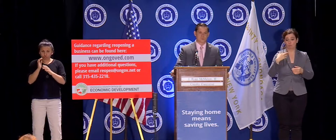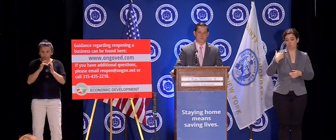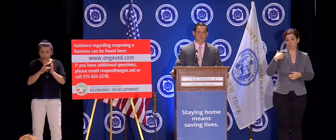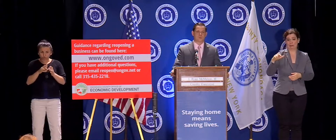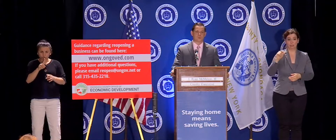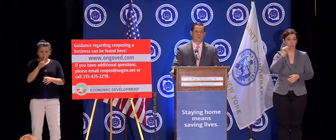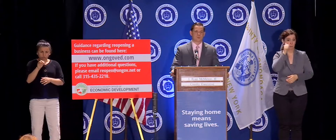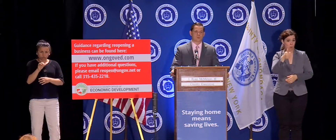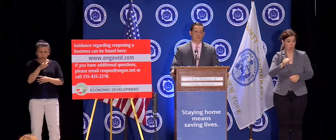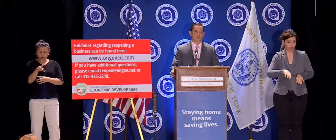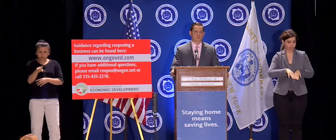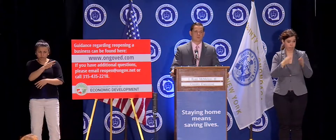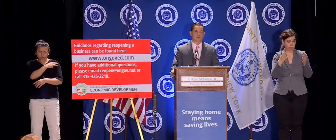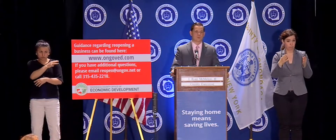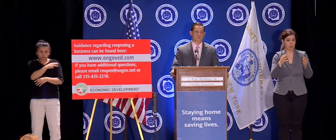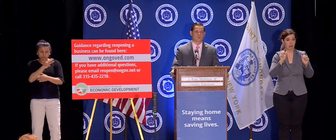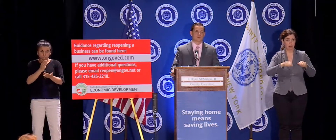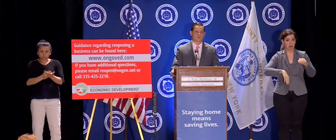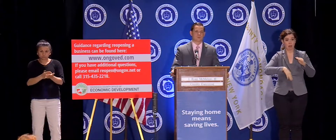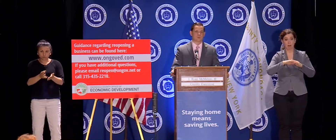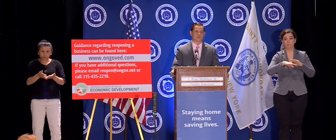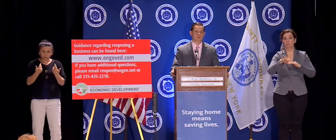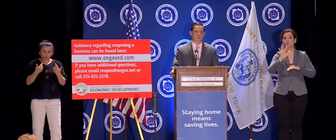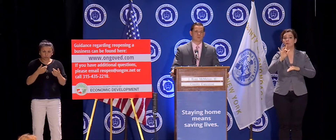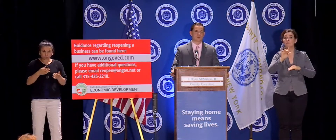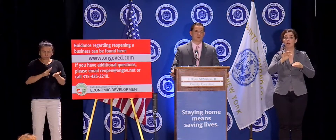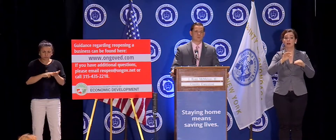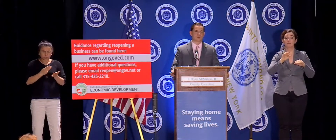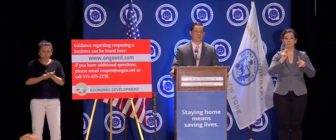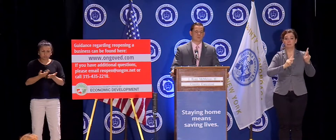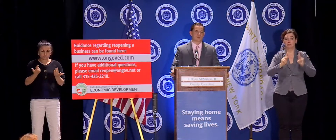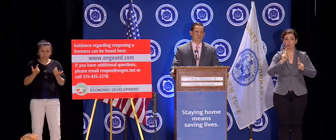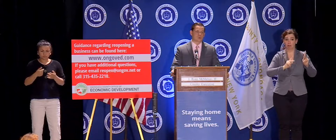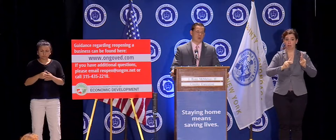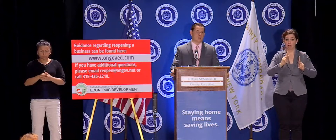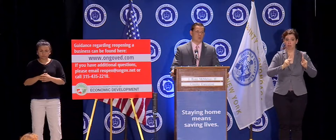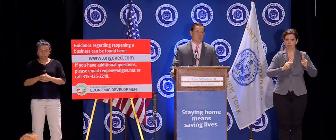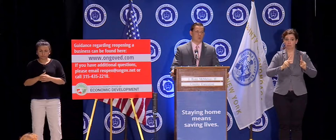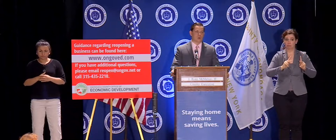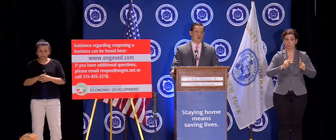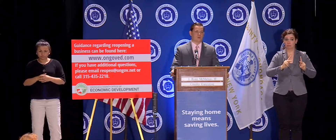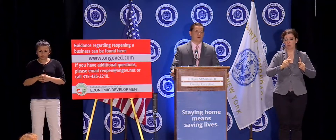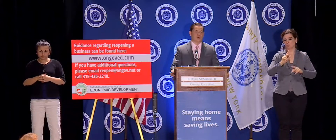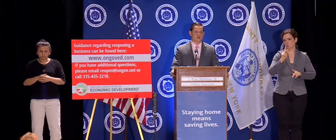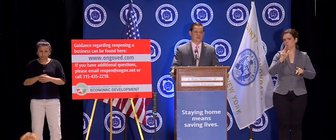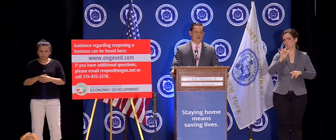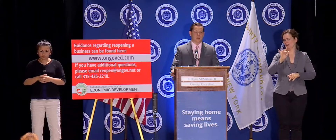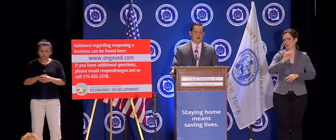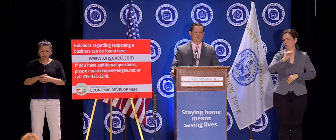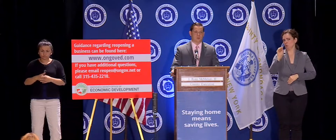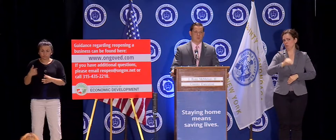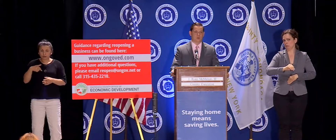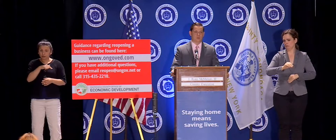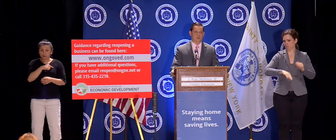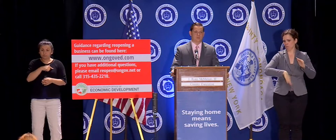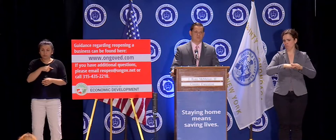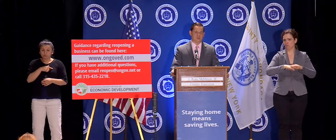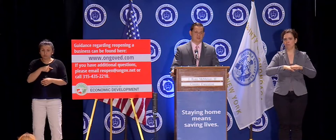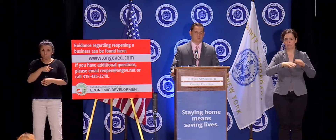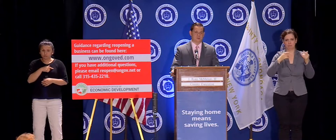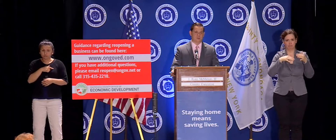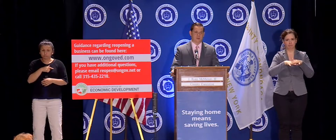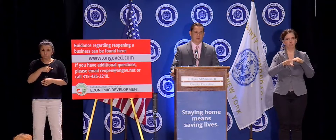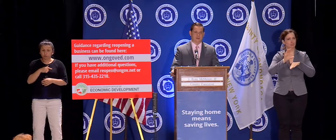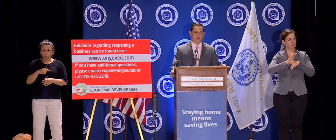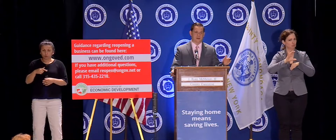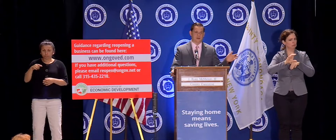capacity. Can you talk a little bit more to how the county will go about that now? Yeah, well, we're going to follow the state guidance, but